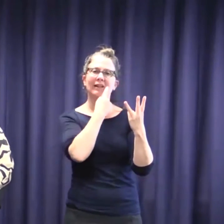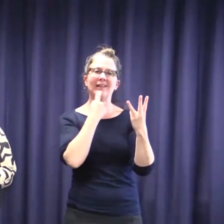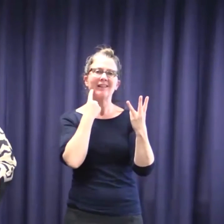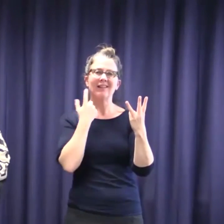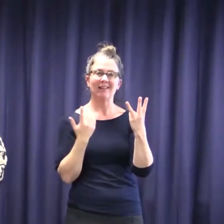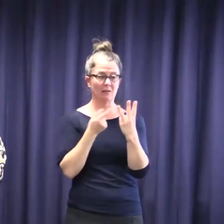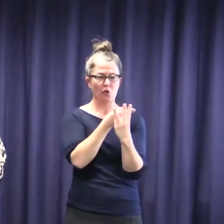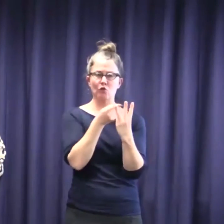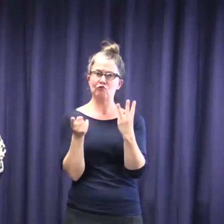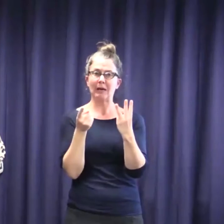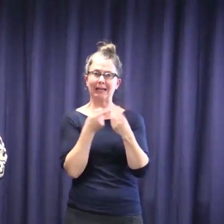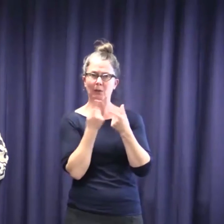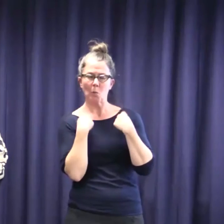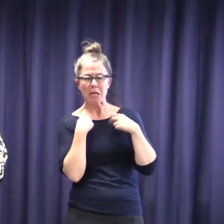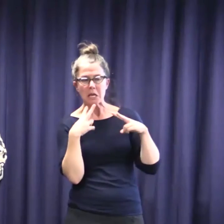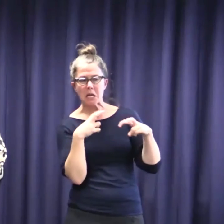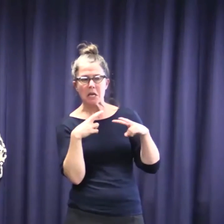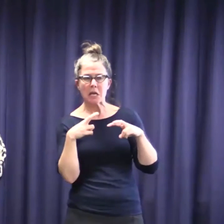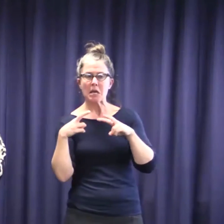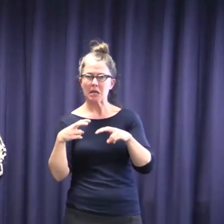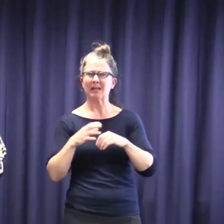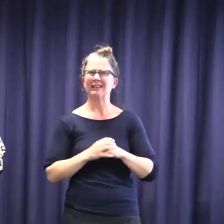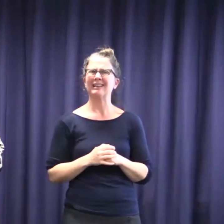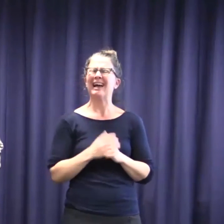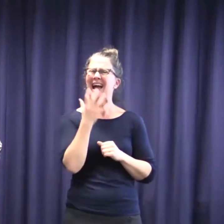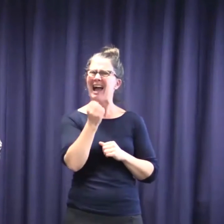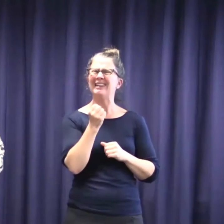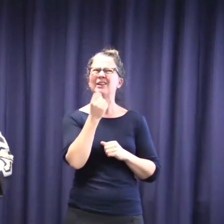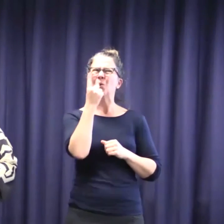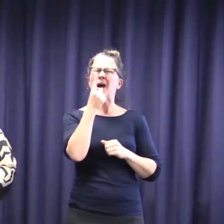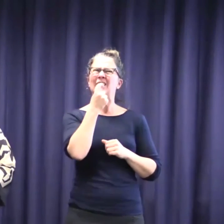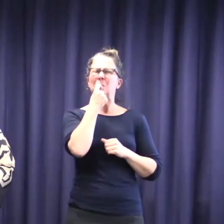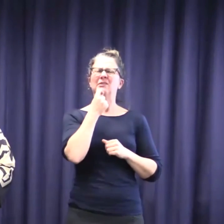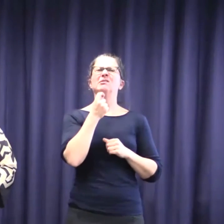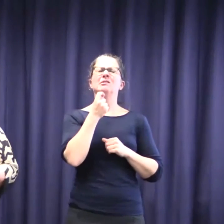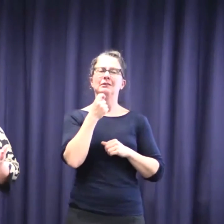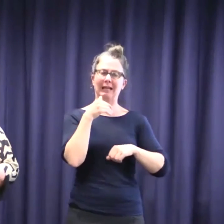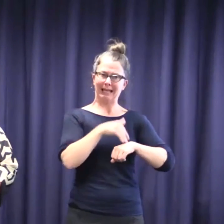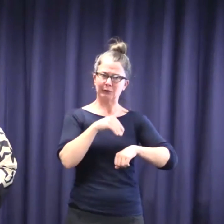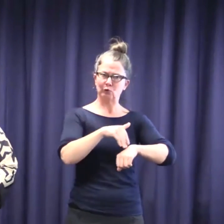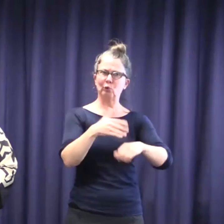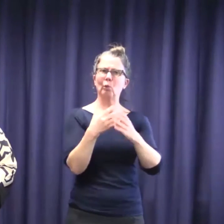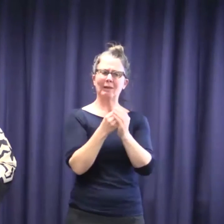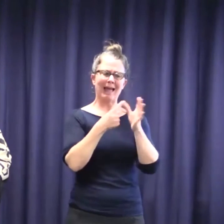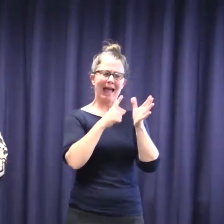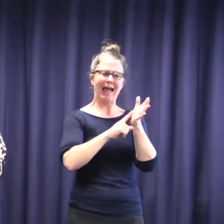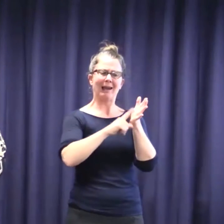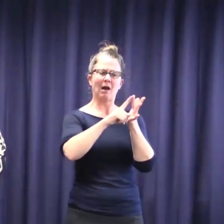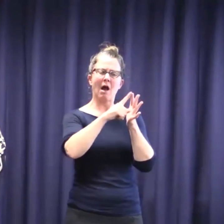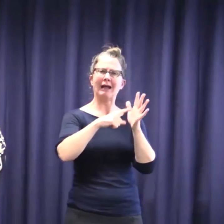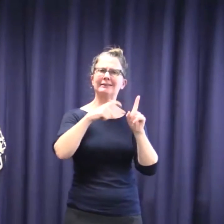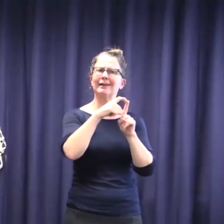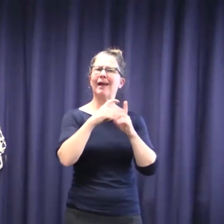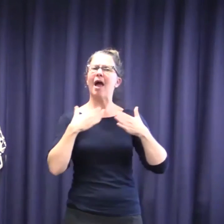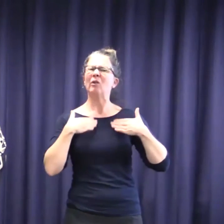we looked at. There was an issue around allied health, and I do apologise for that being so